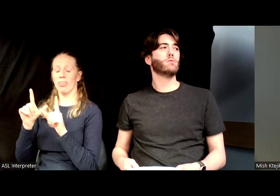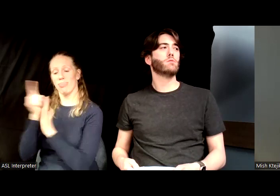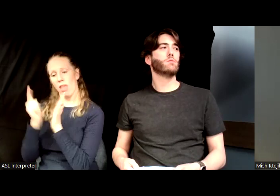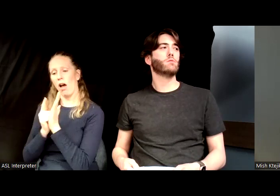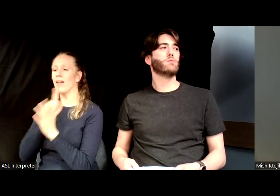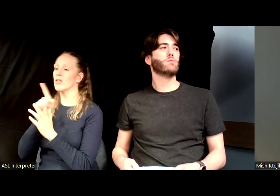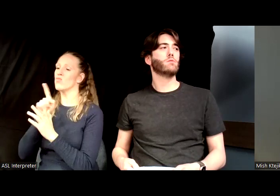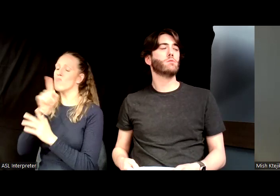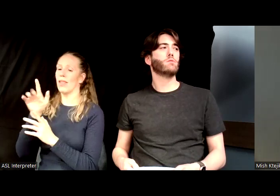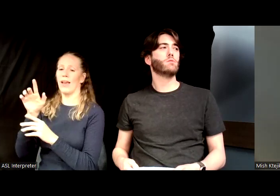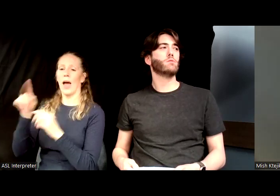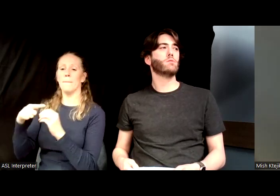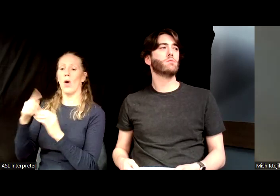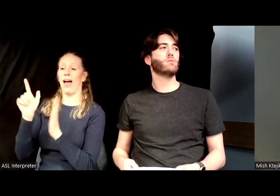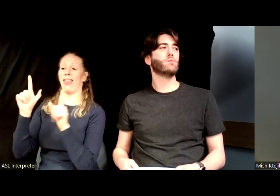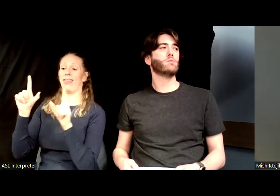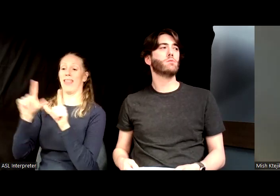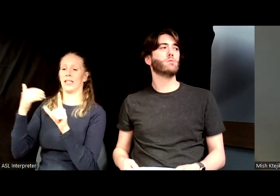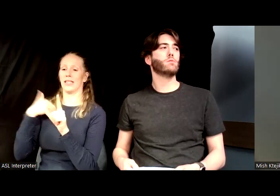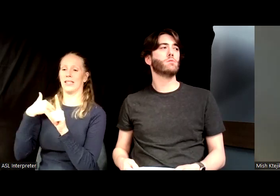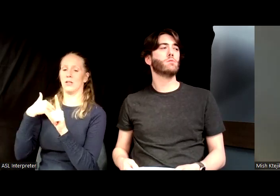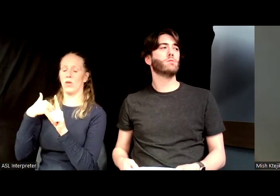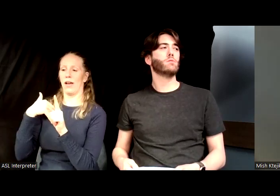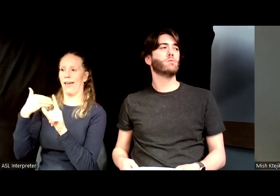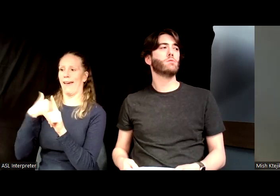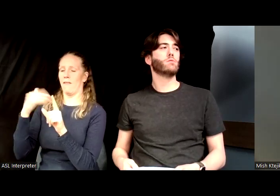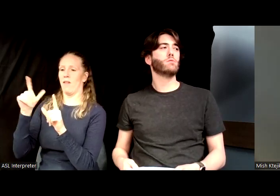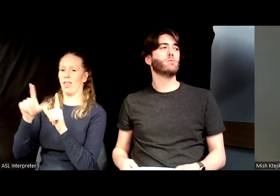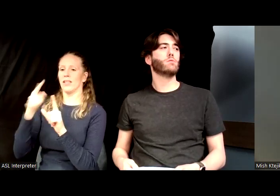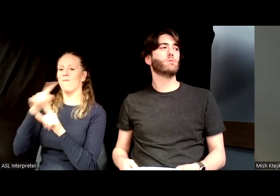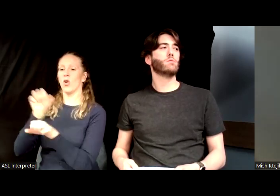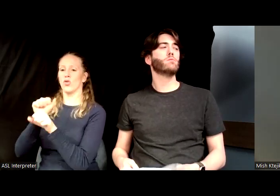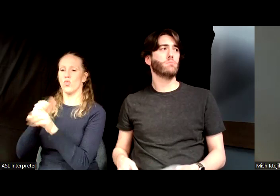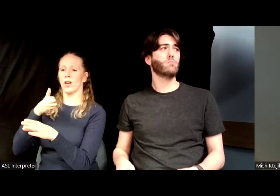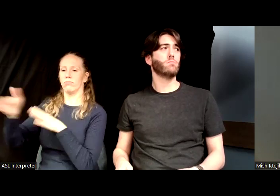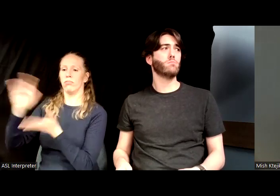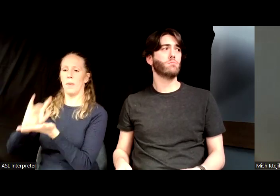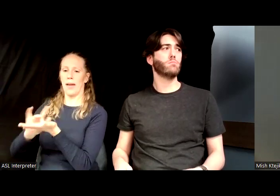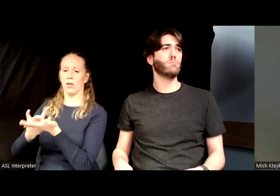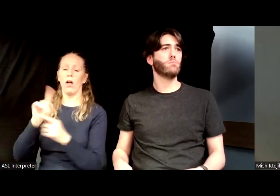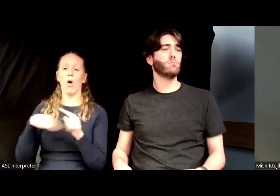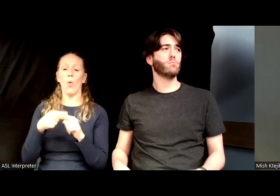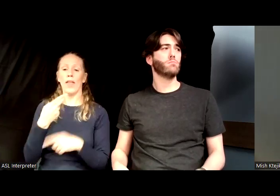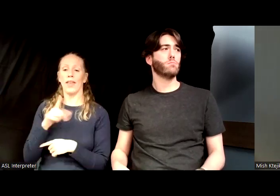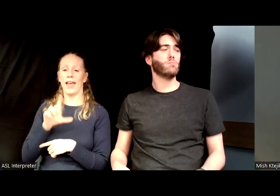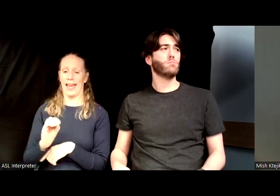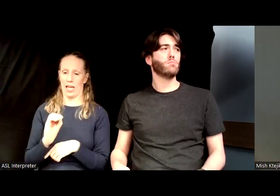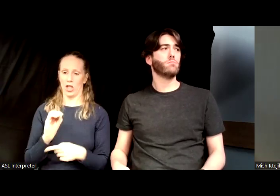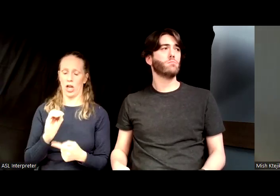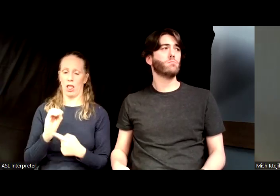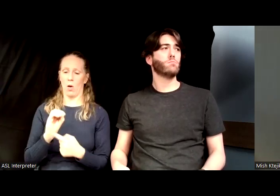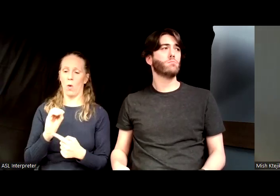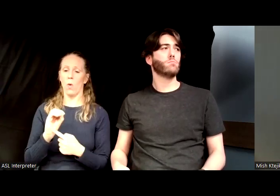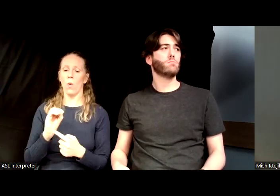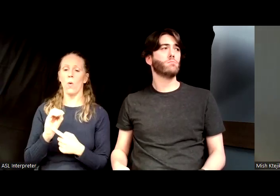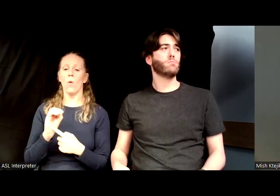be able to work in a medical setting. Now, when the HLO rules were created, and this is where Sammy and I are going to tag